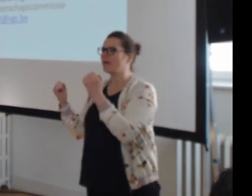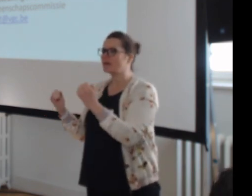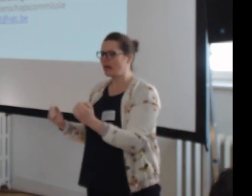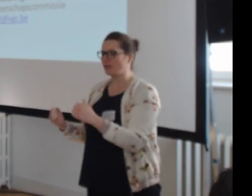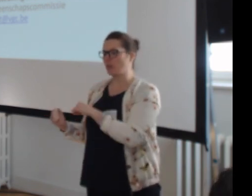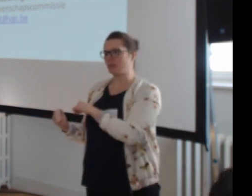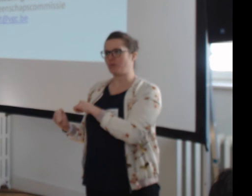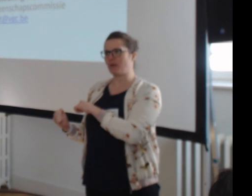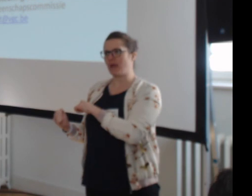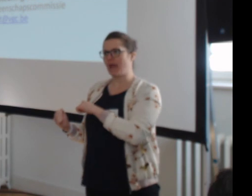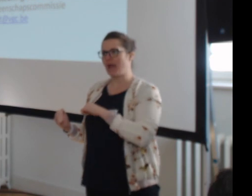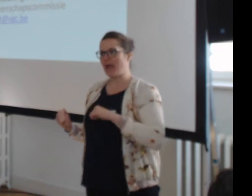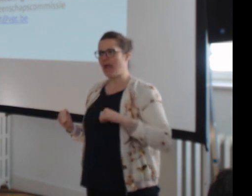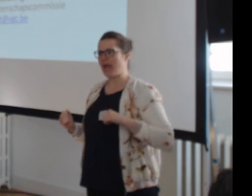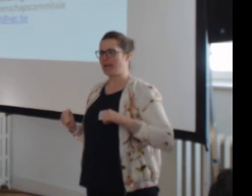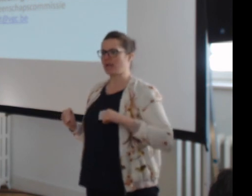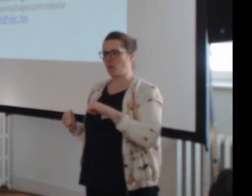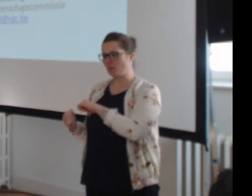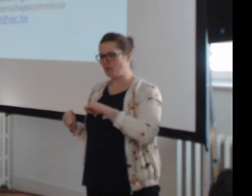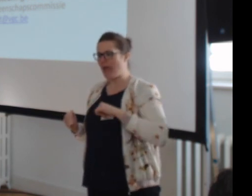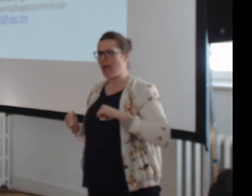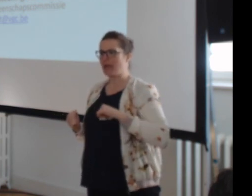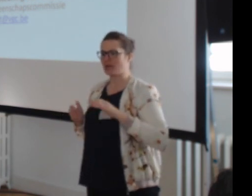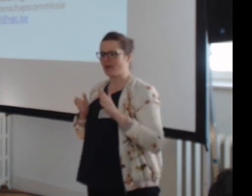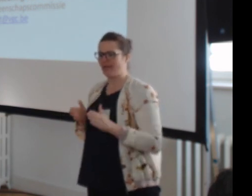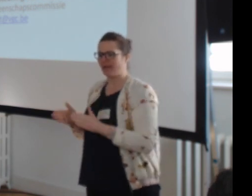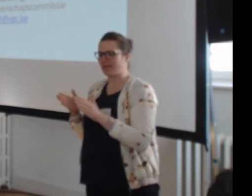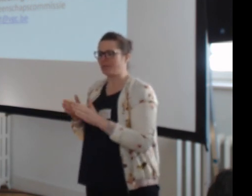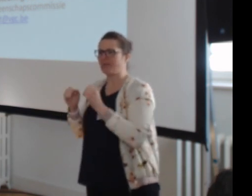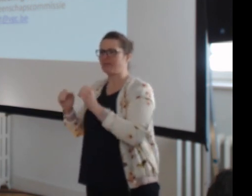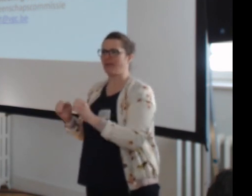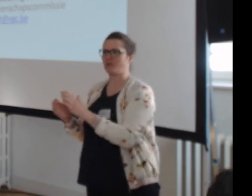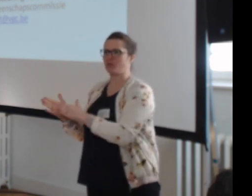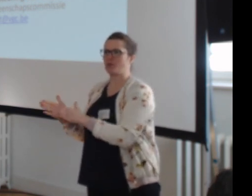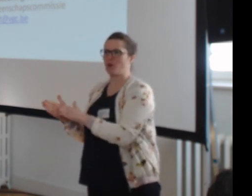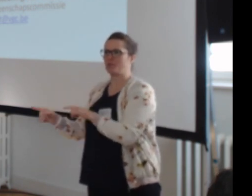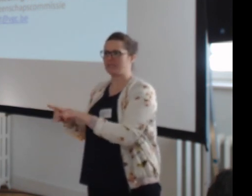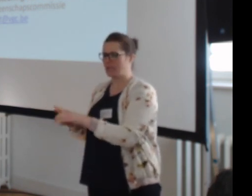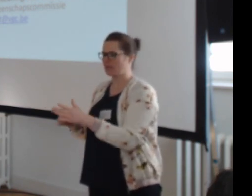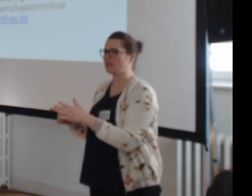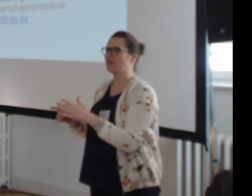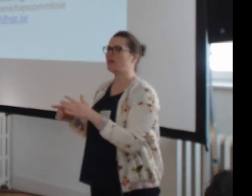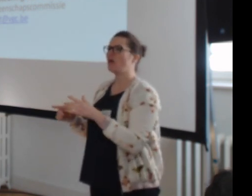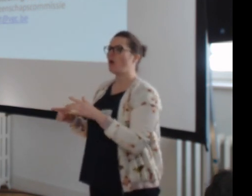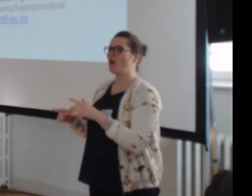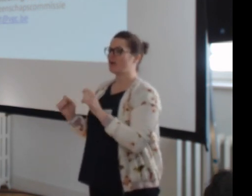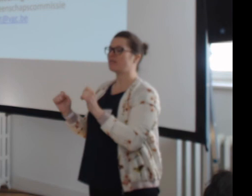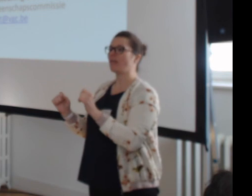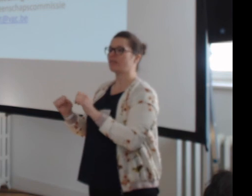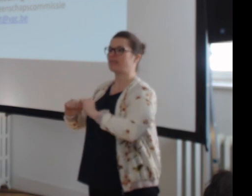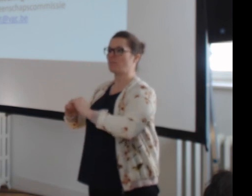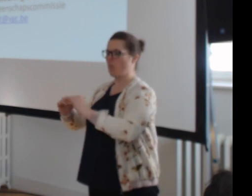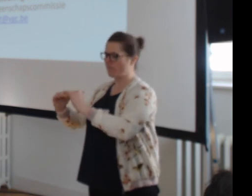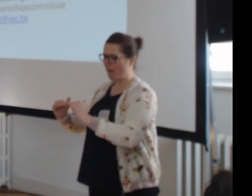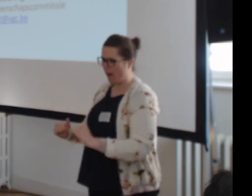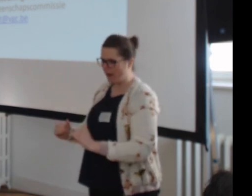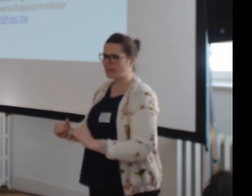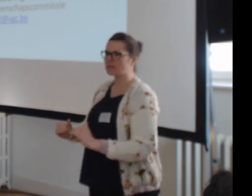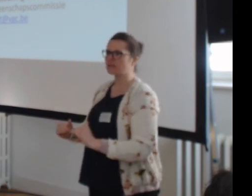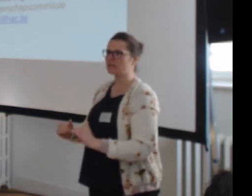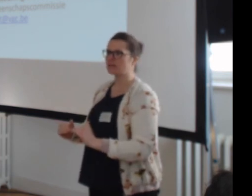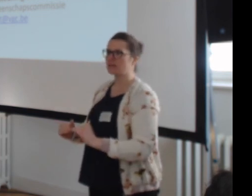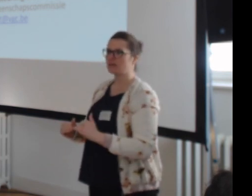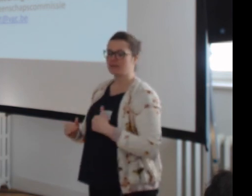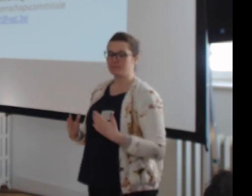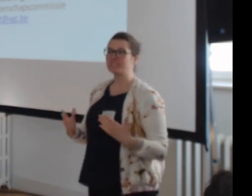at your own reading rhythm. So that means that you can put them on a slow level and read together